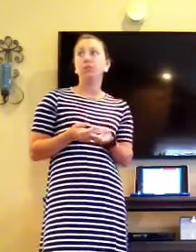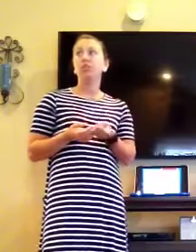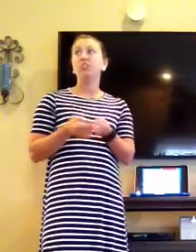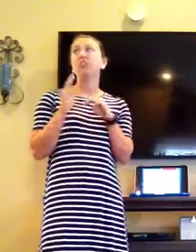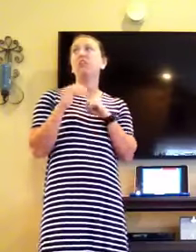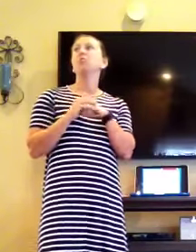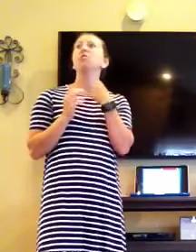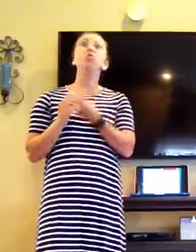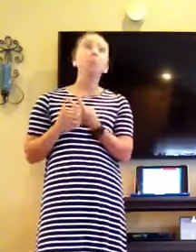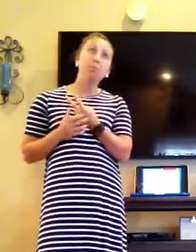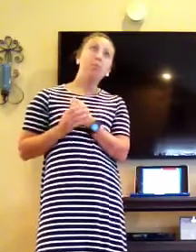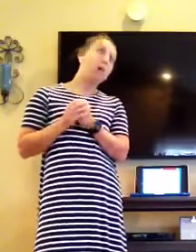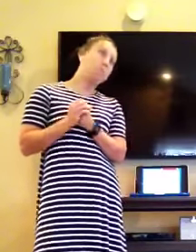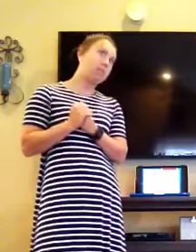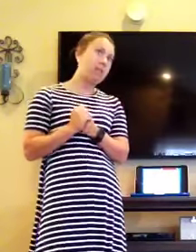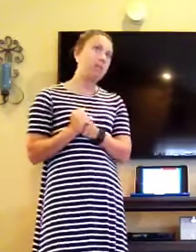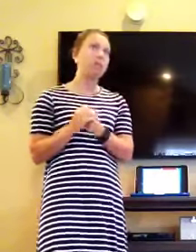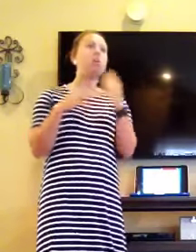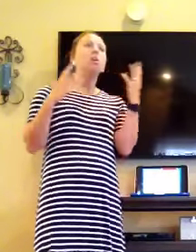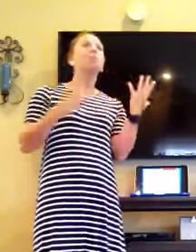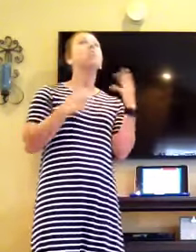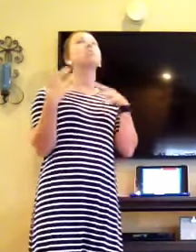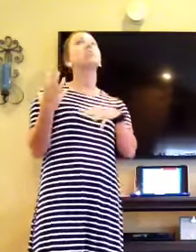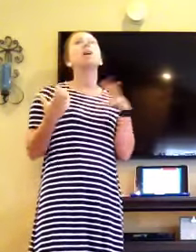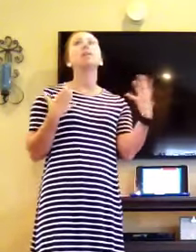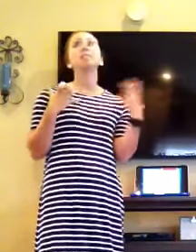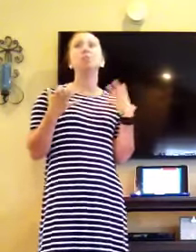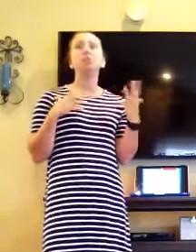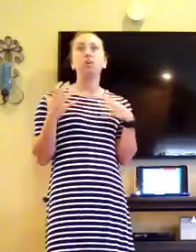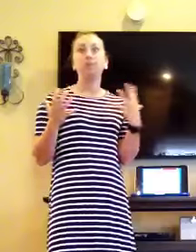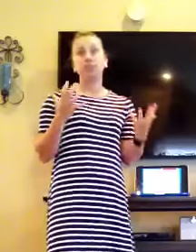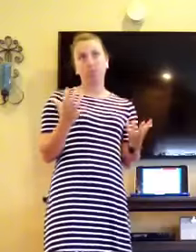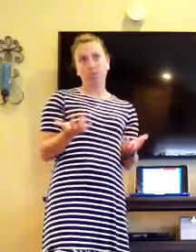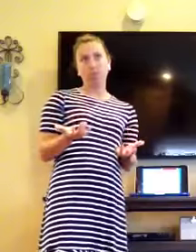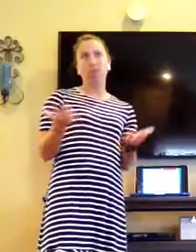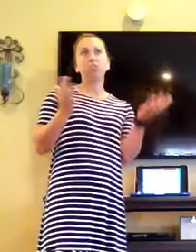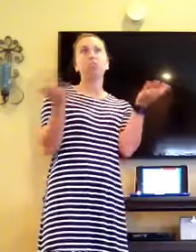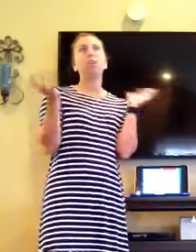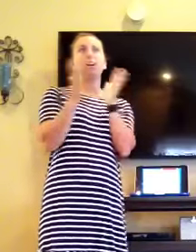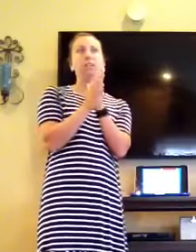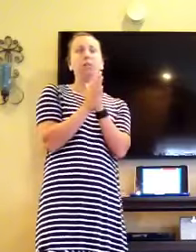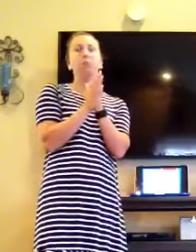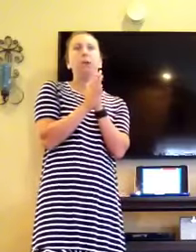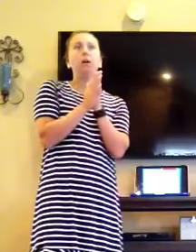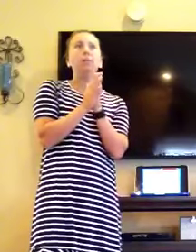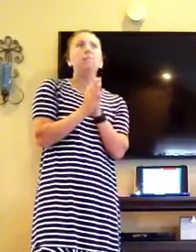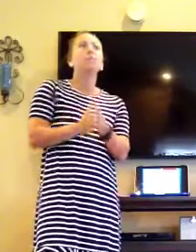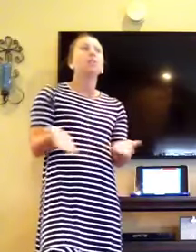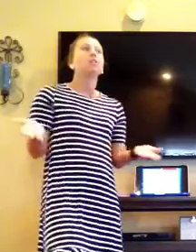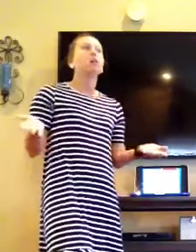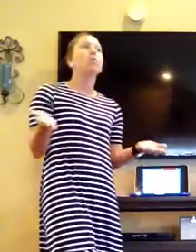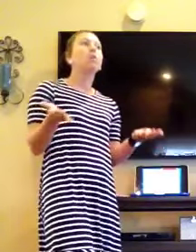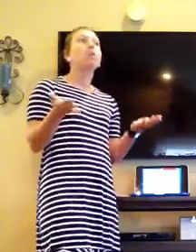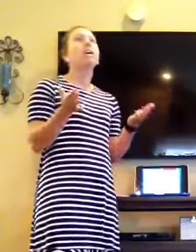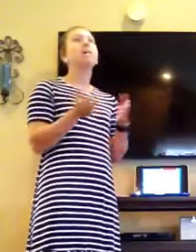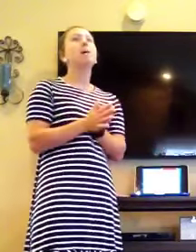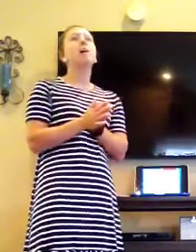chair stackers, 2 people wiping tables. So it's really not as many jobs as you would think, because you can kind of double up. So create about